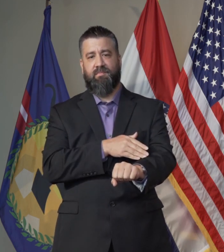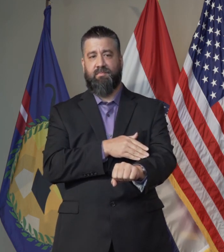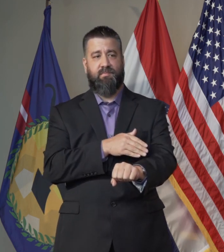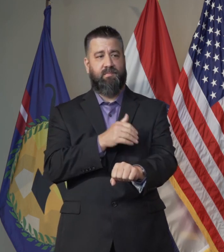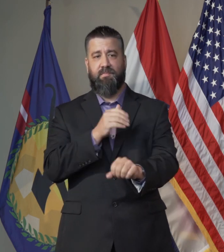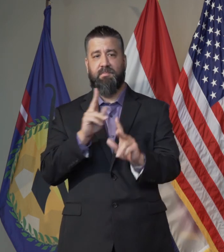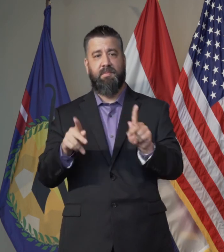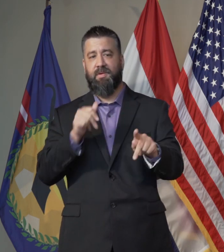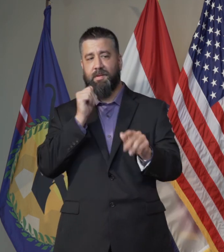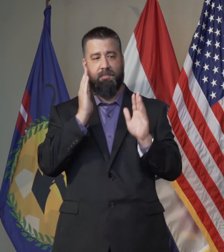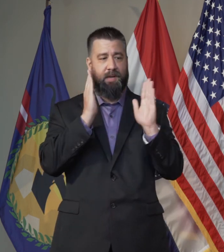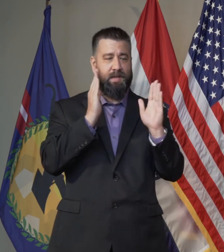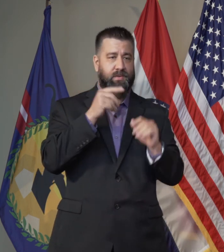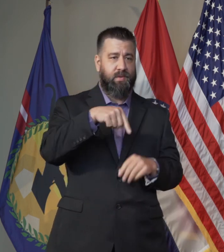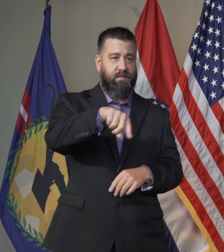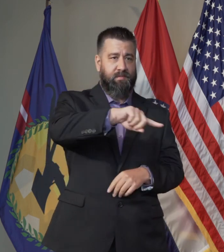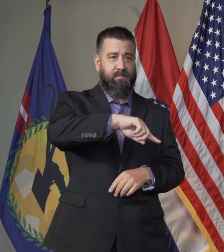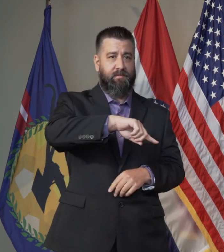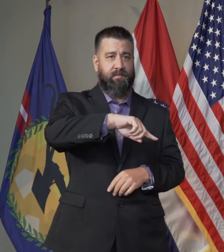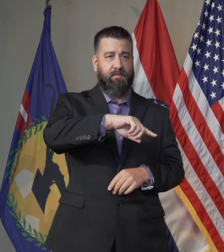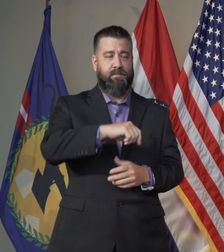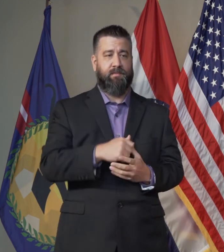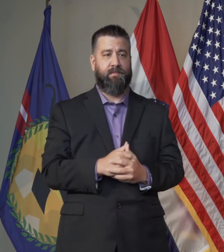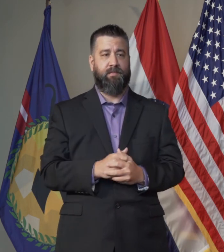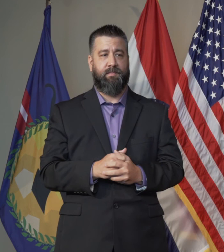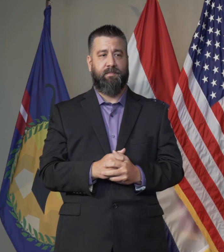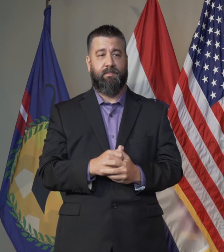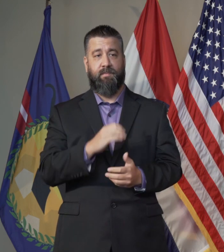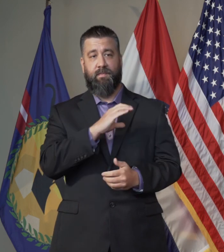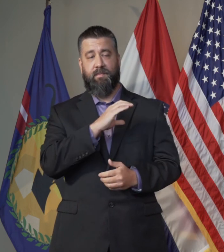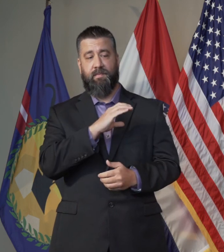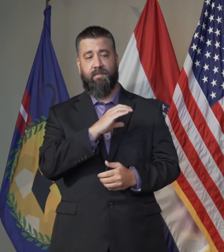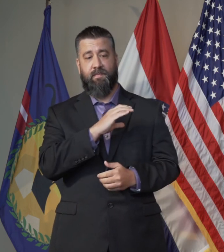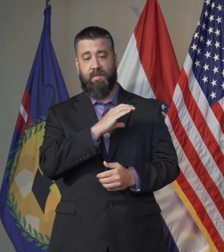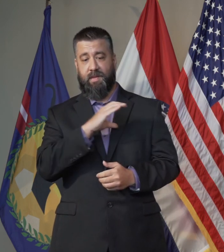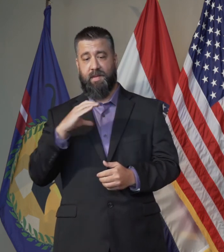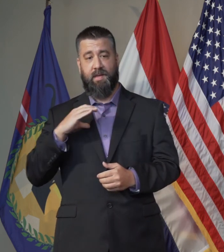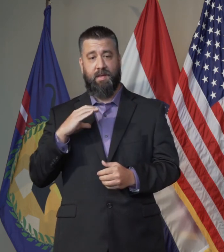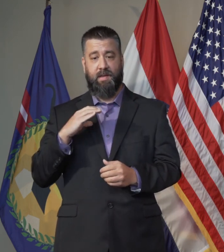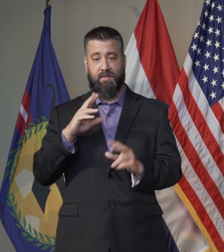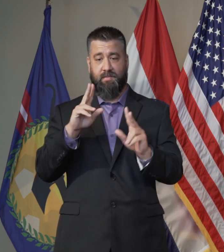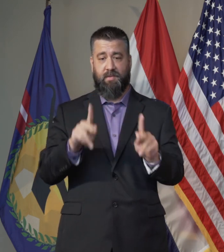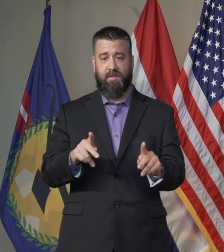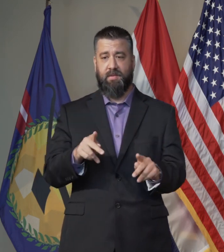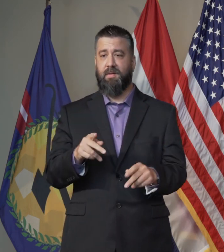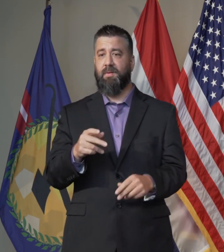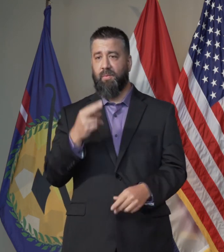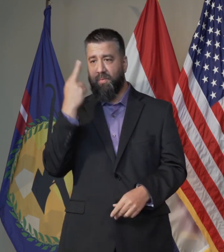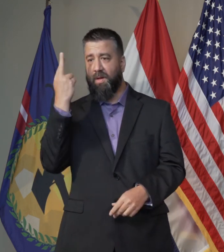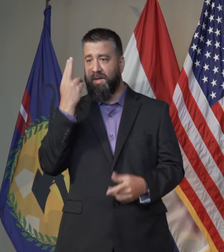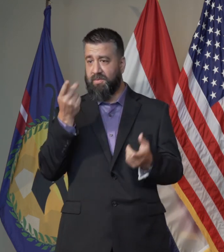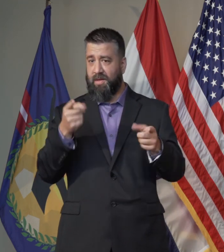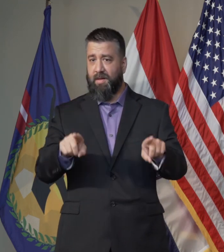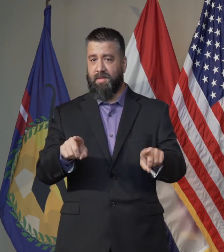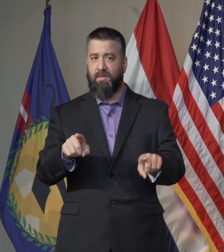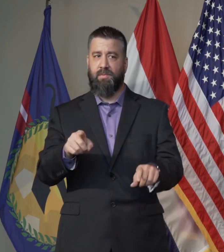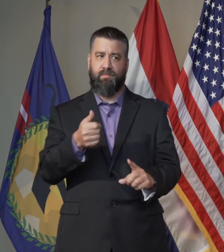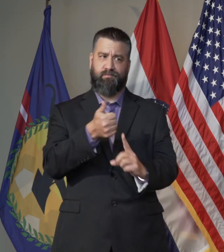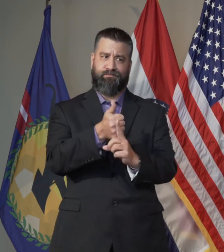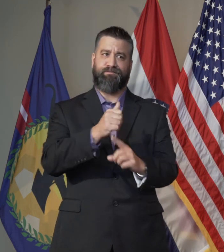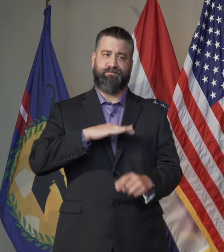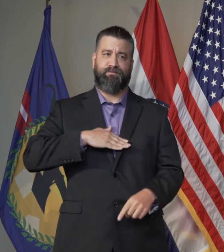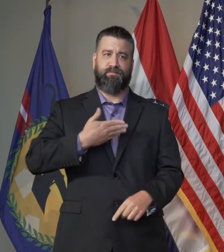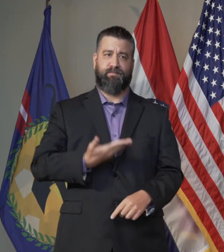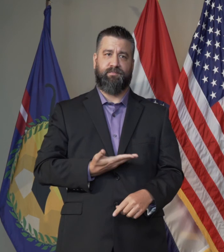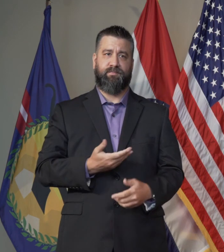heard. And when the county council chair found out about these tactics, she was upset, and she should